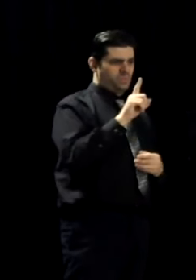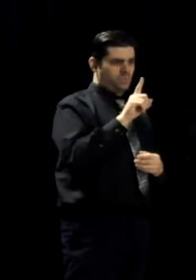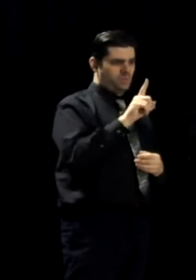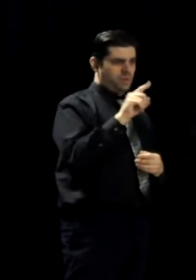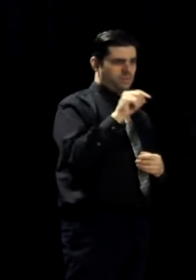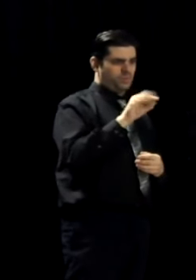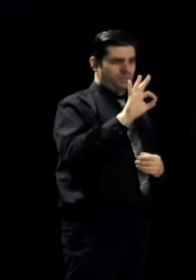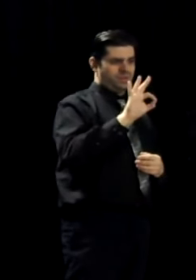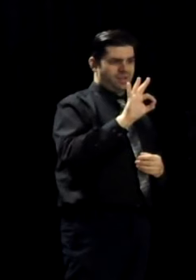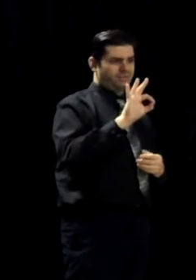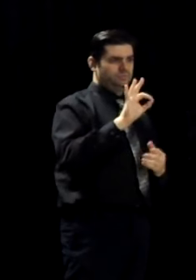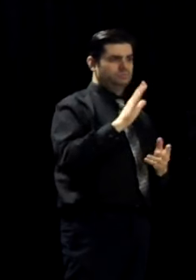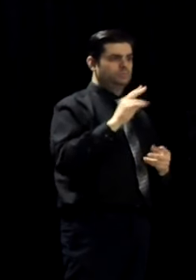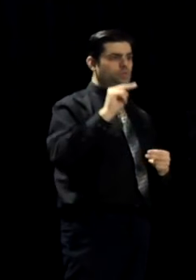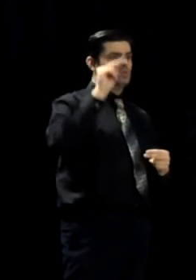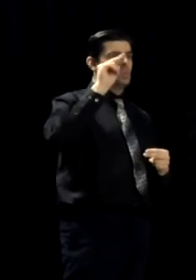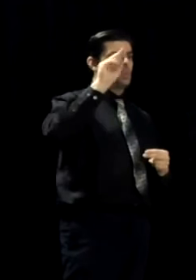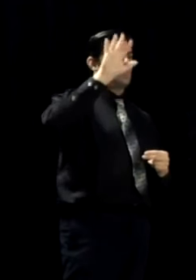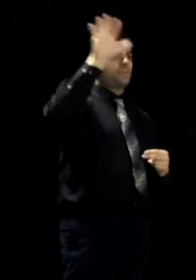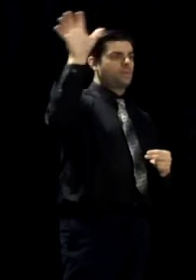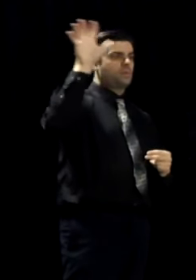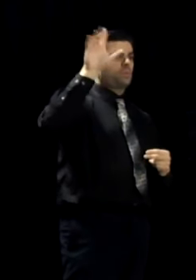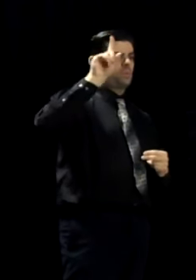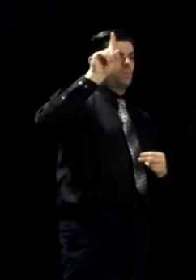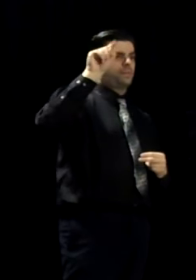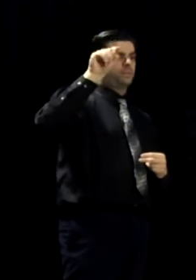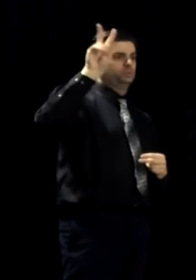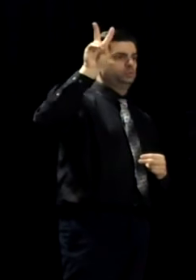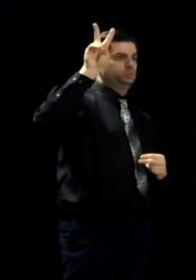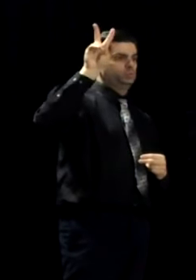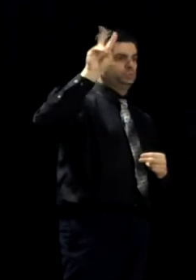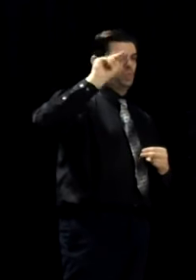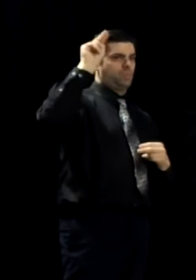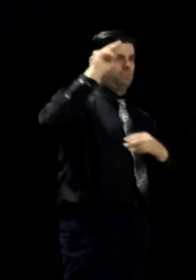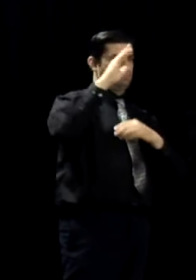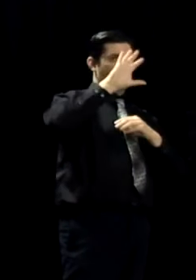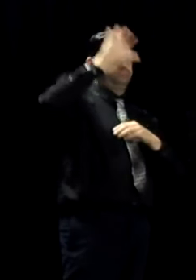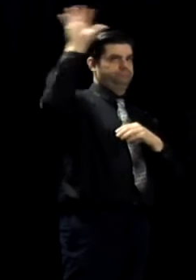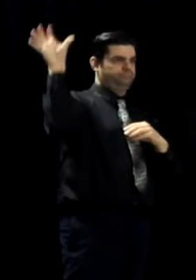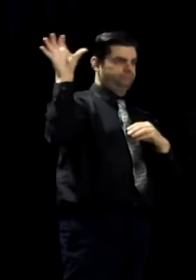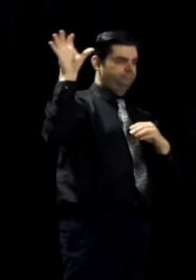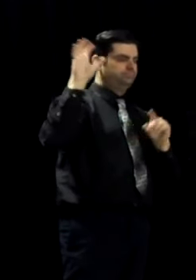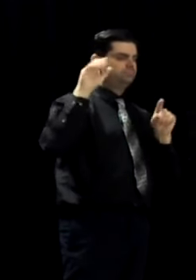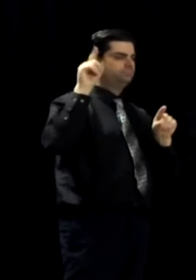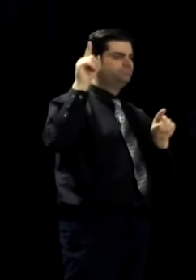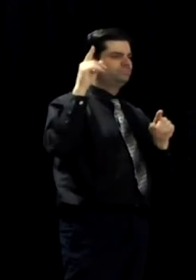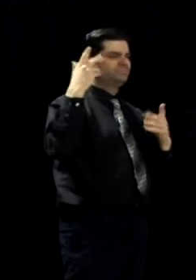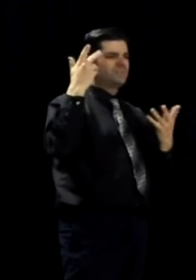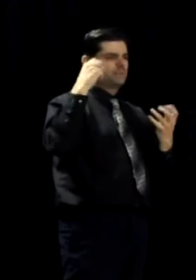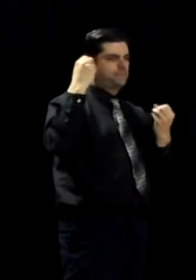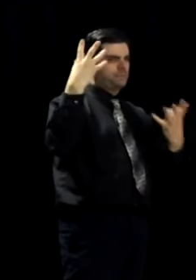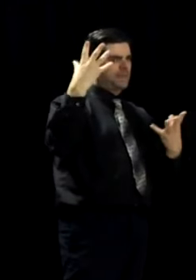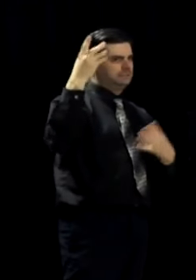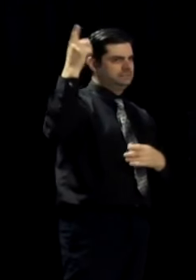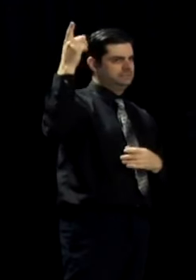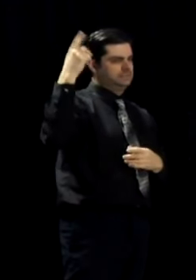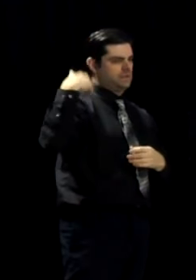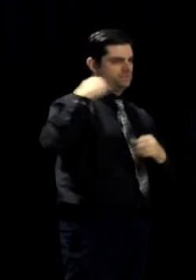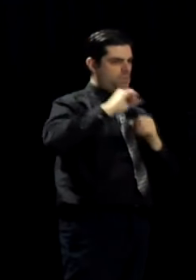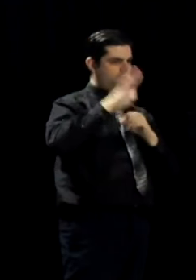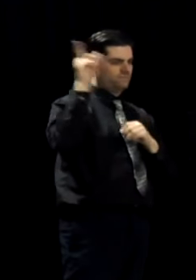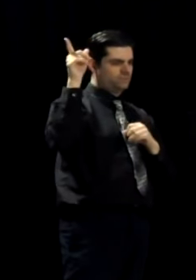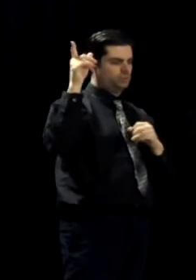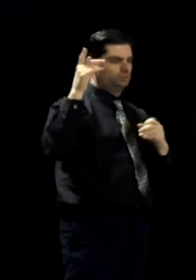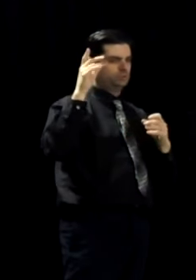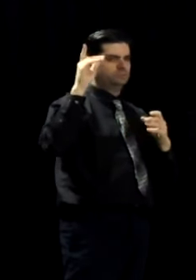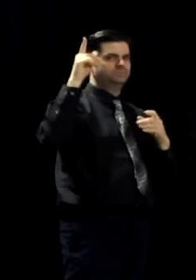better than us, 1.2. They don't have a city the size. They don't have the population we have. So how do